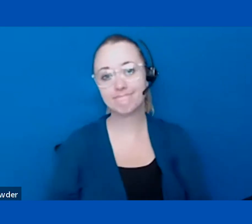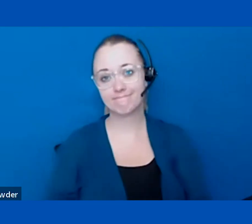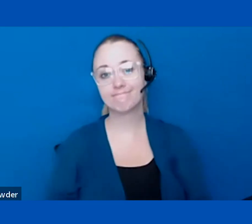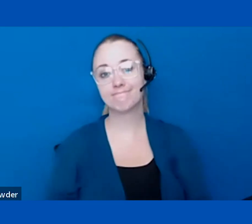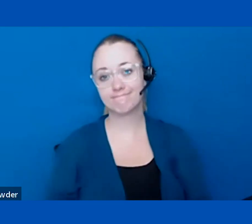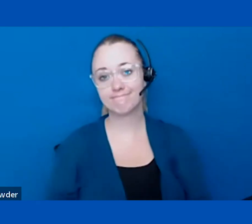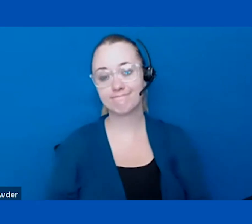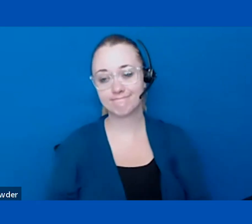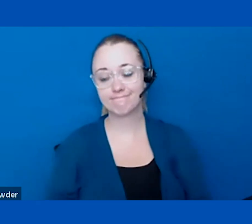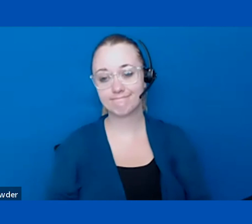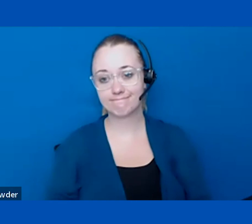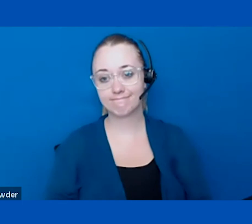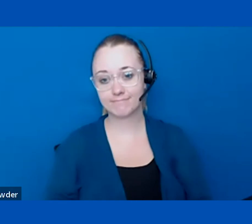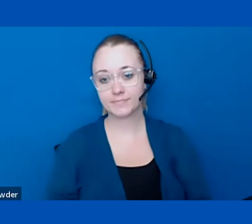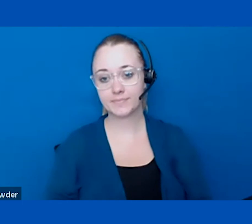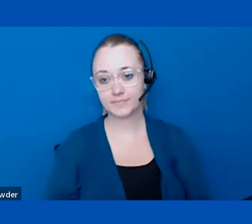Yeah. Yeah.